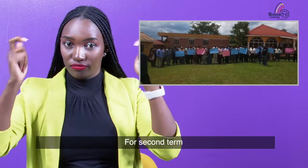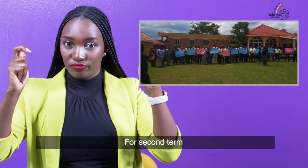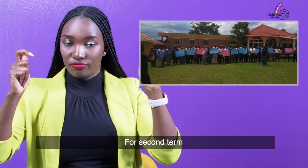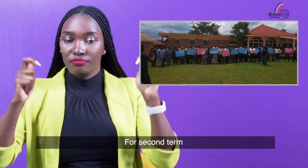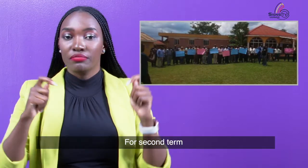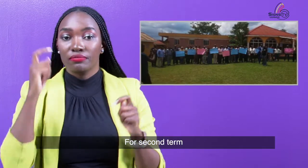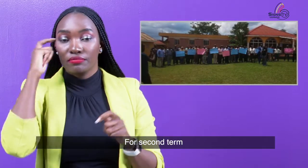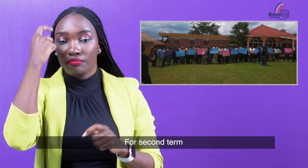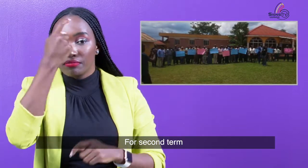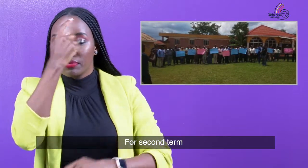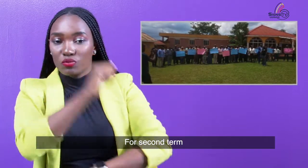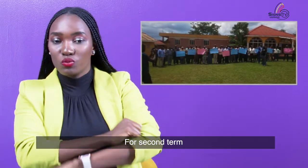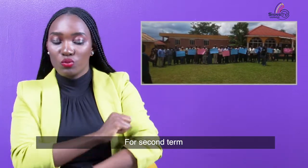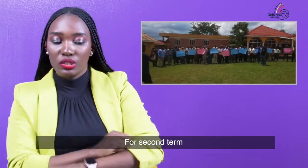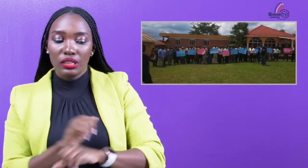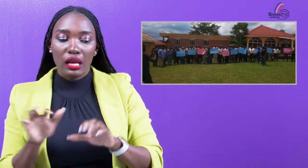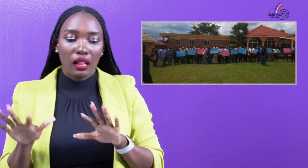for second term.